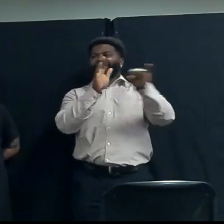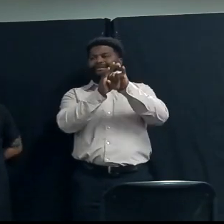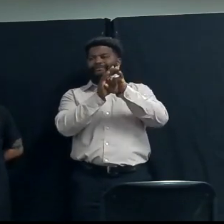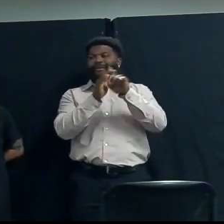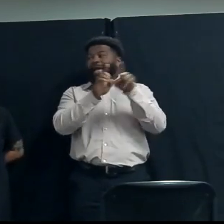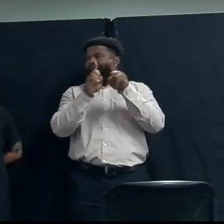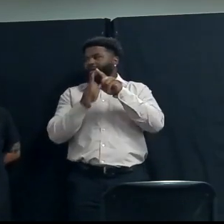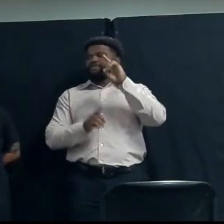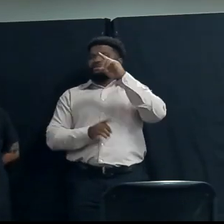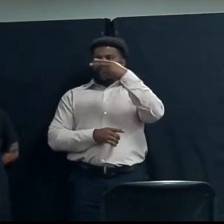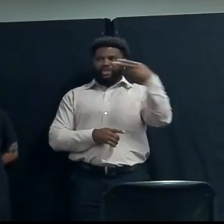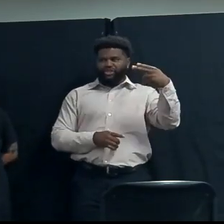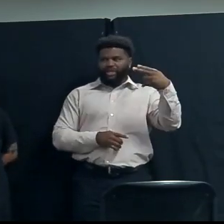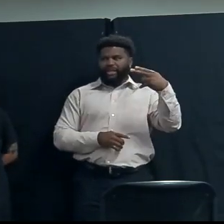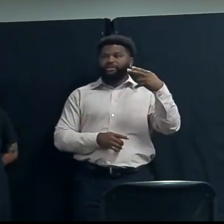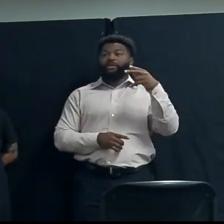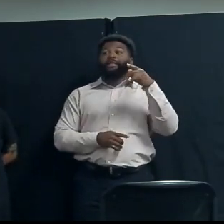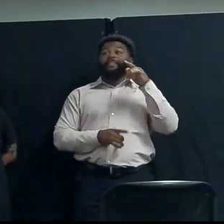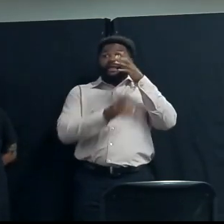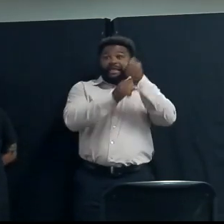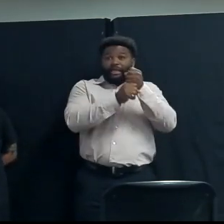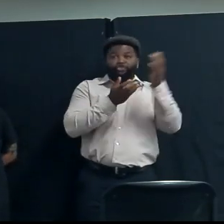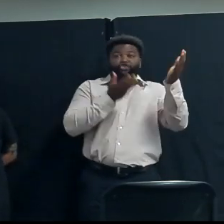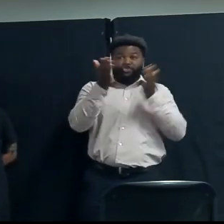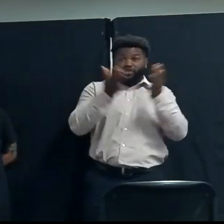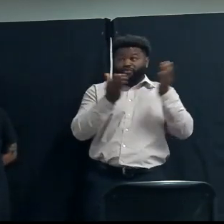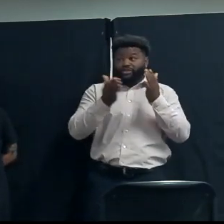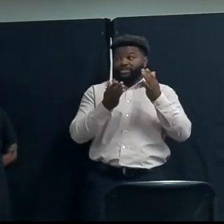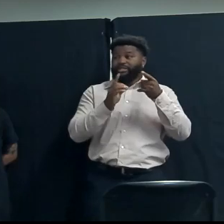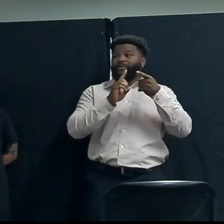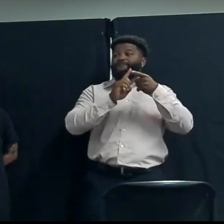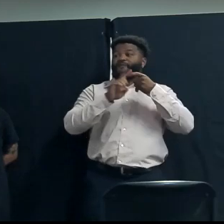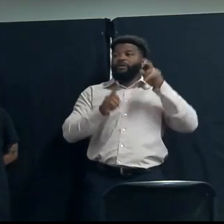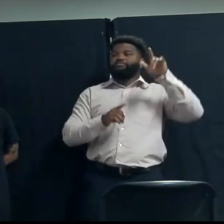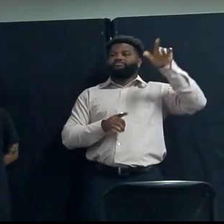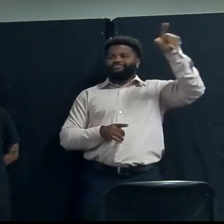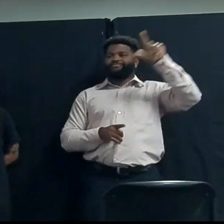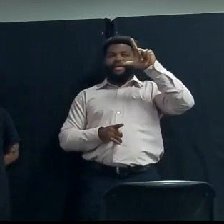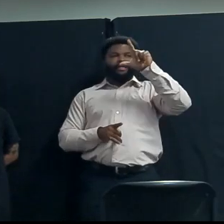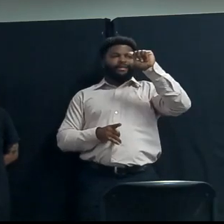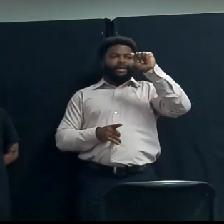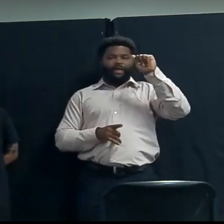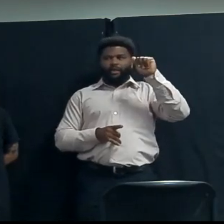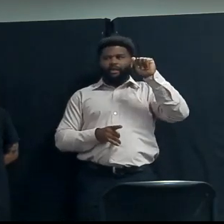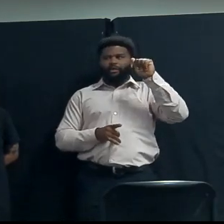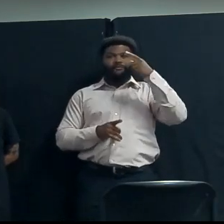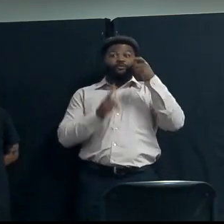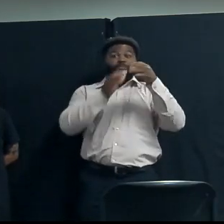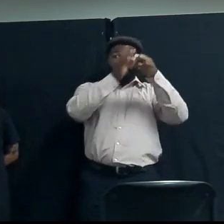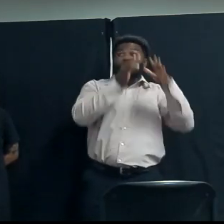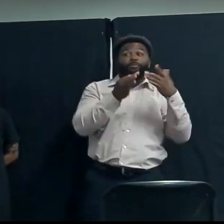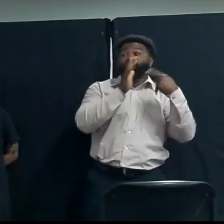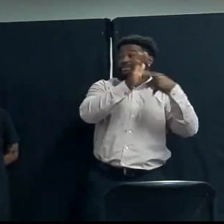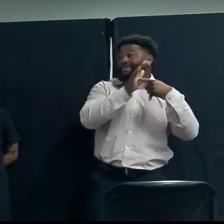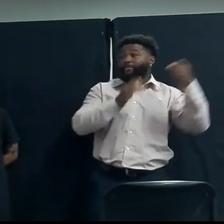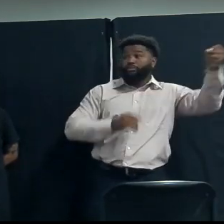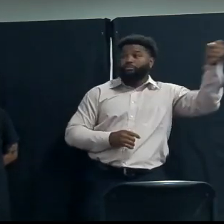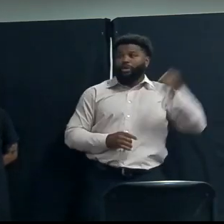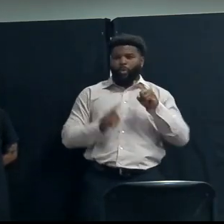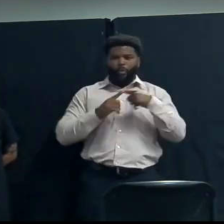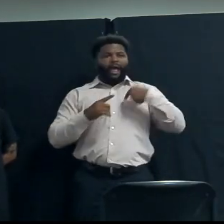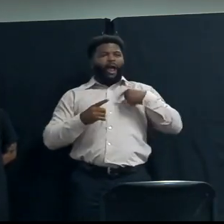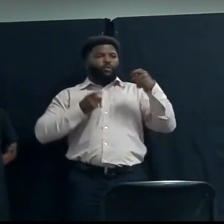deaf and hard of hearing, receiving services from the LEA. Interpreters, for example, when I